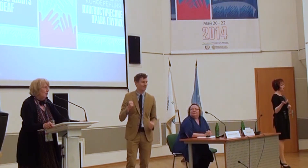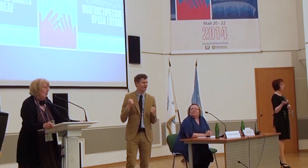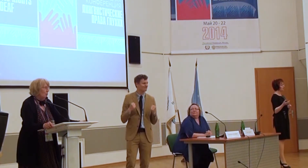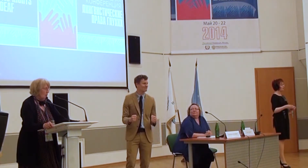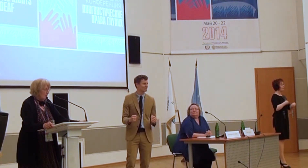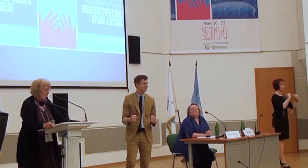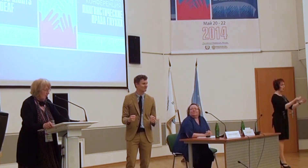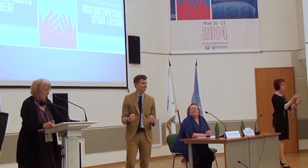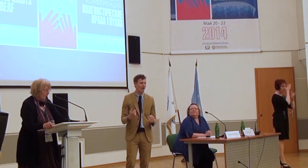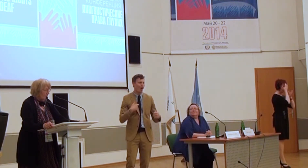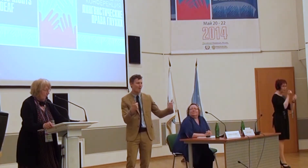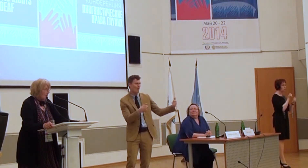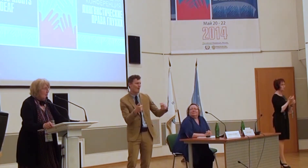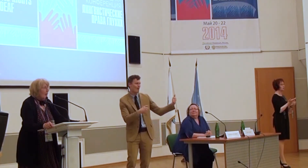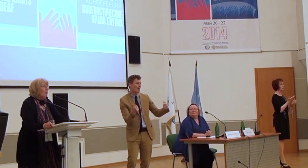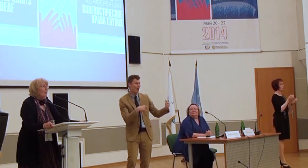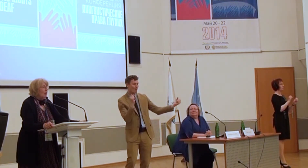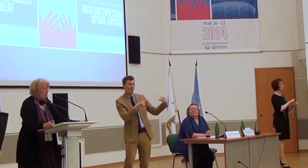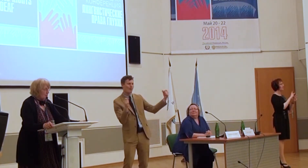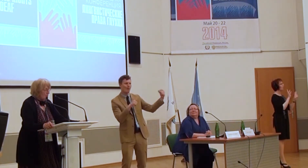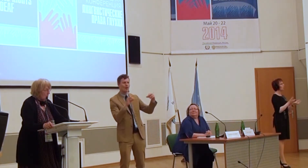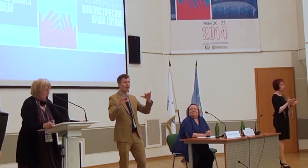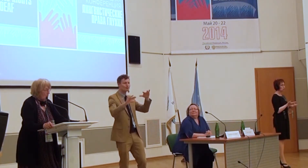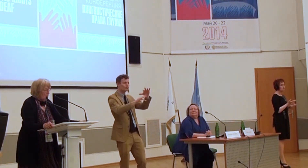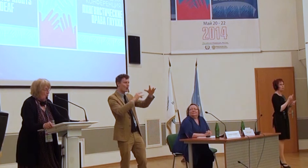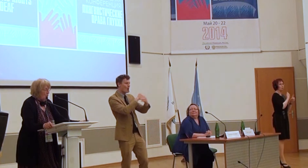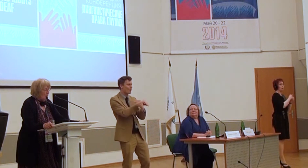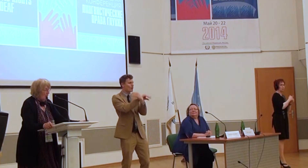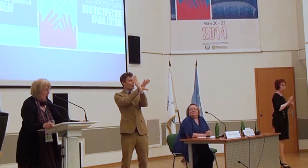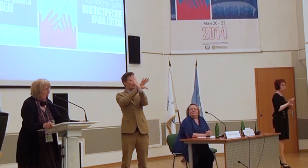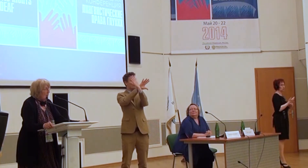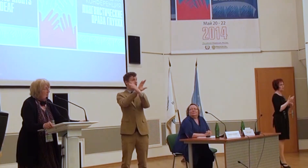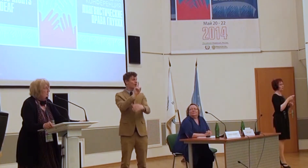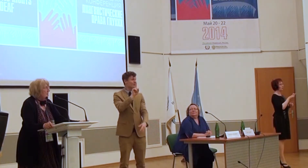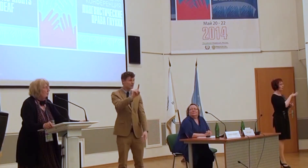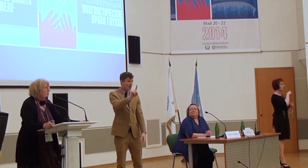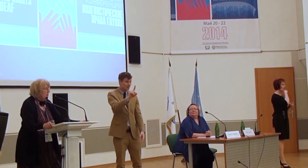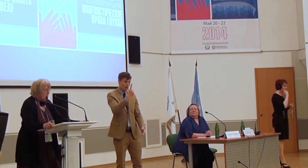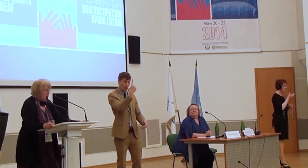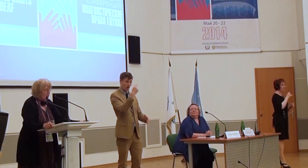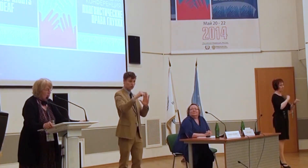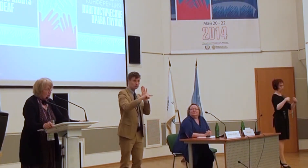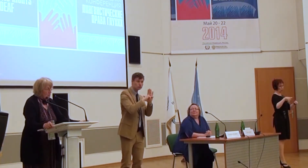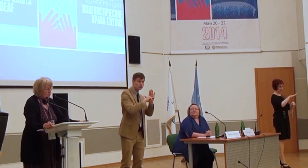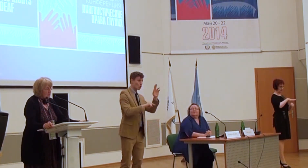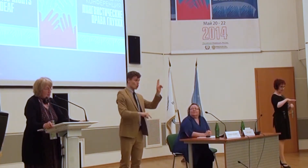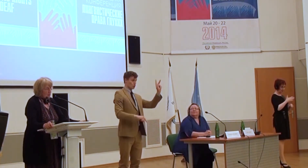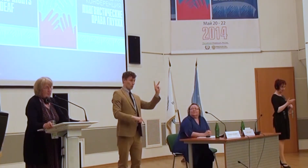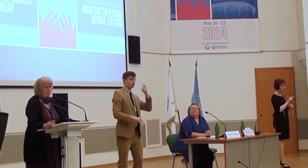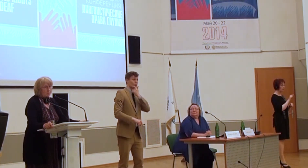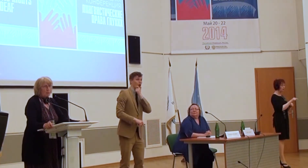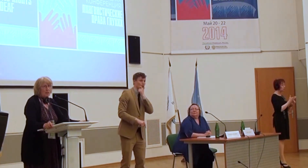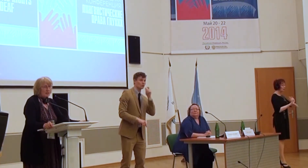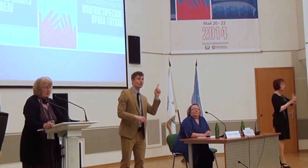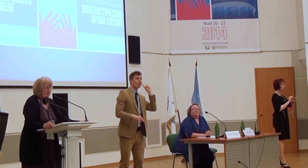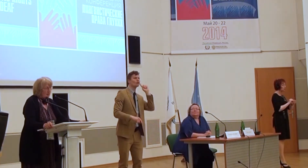and throughout the world. However, a consequence of this in the UK is that deaf clubs, where